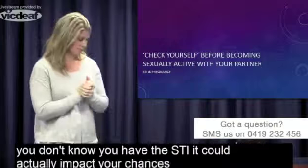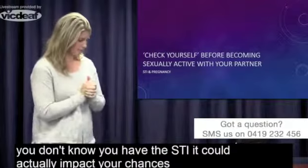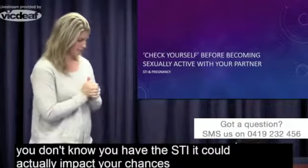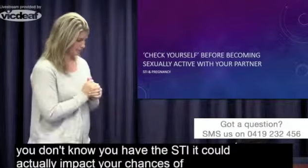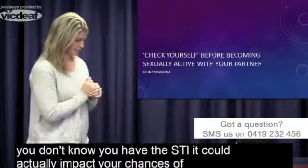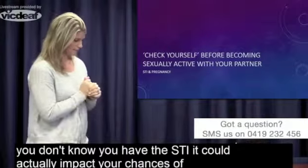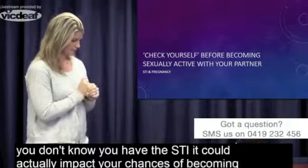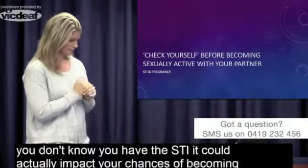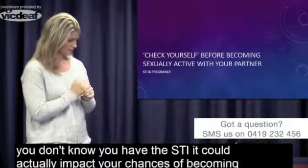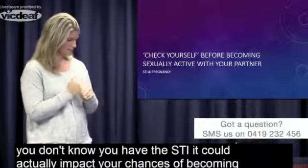become sterile.